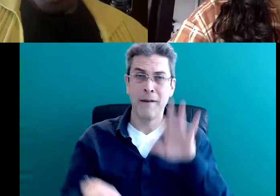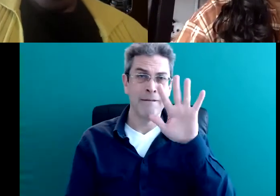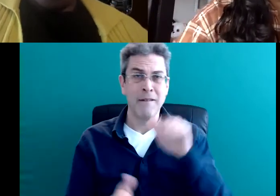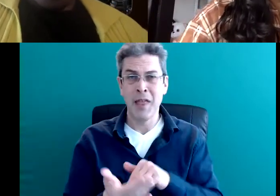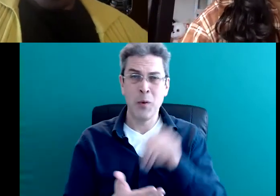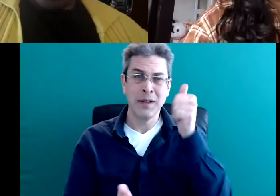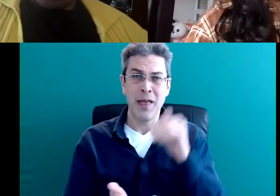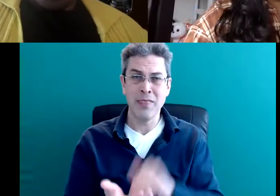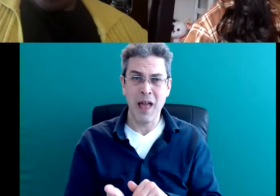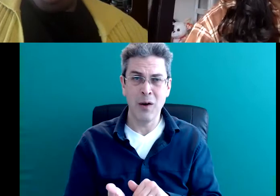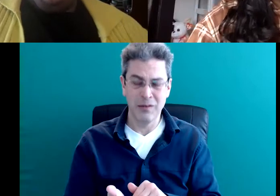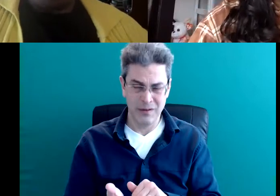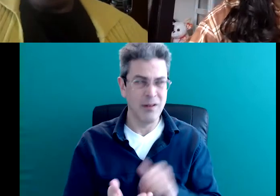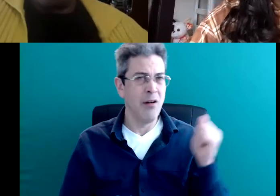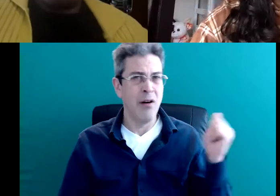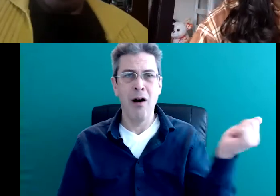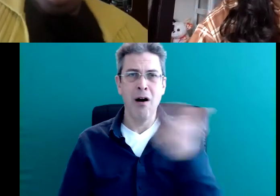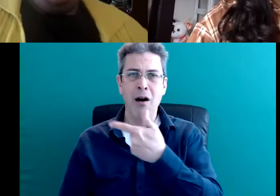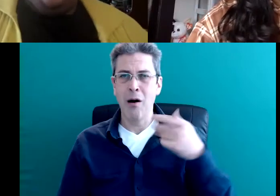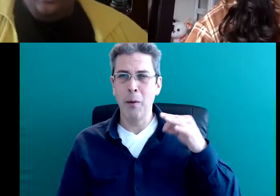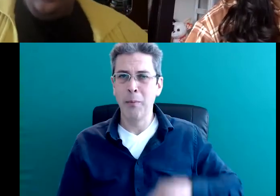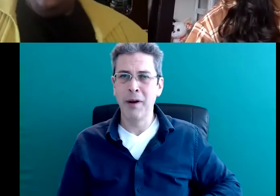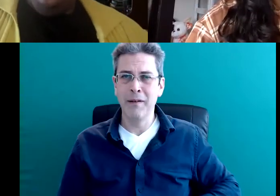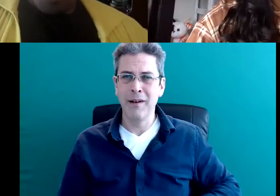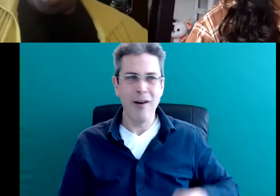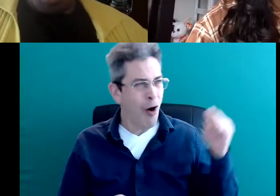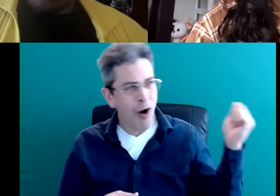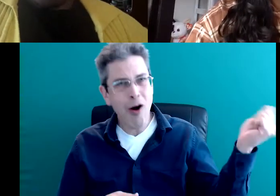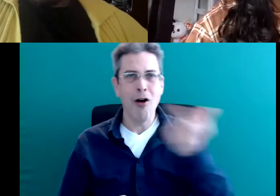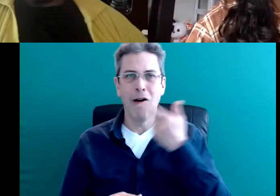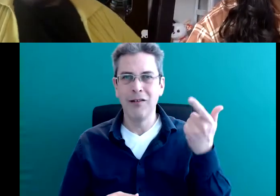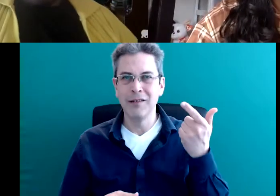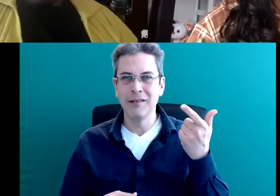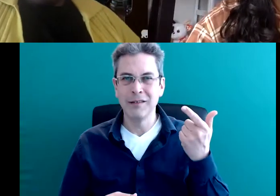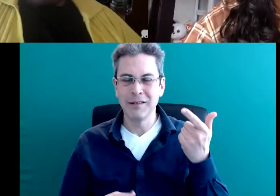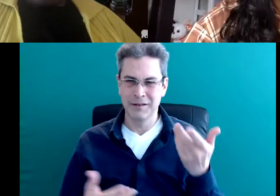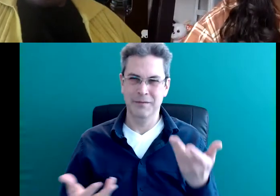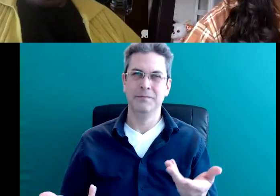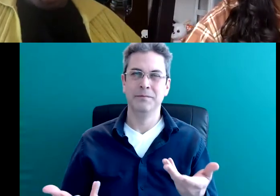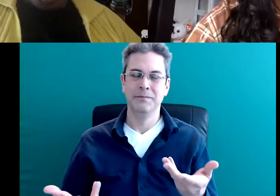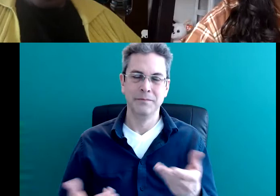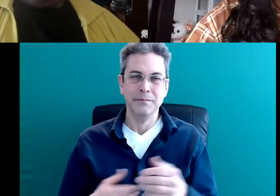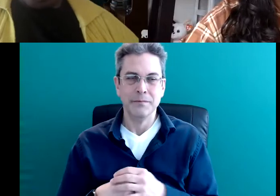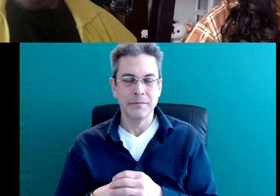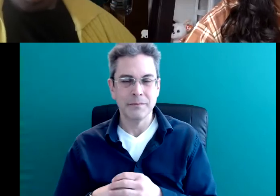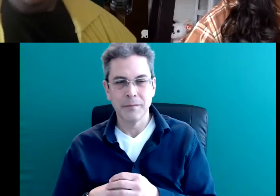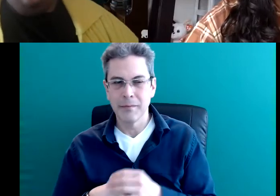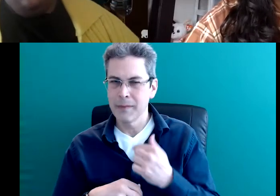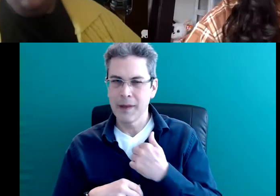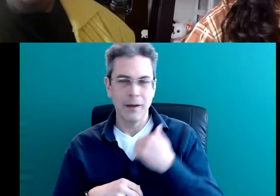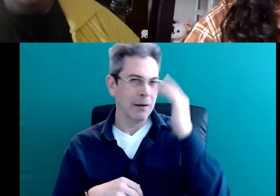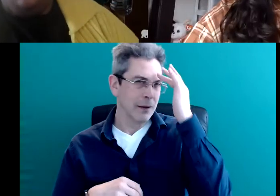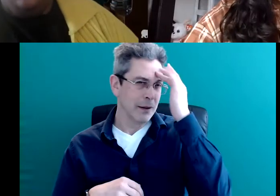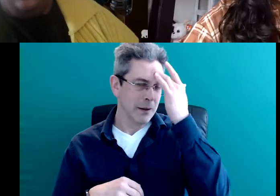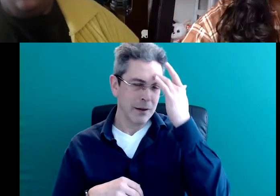$5,000, $10,000 and could affect the lives of every single person in that space, right? And so the greatest issue that I have is like thinking very much so